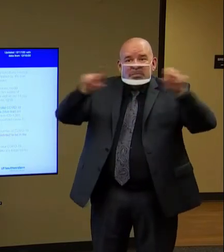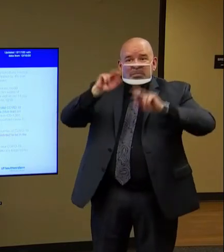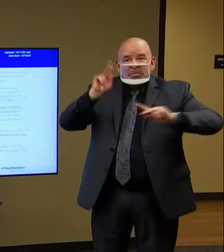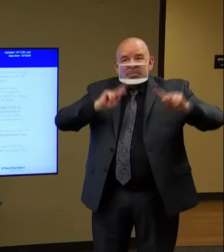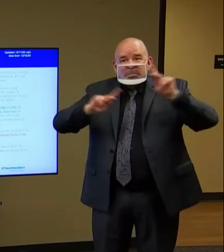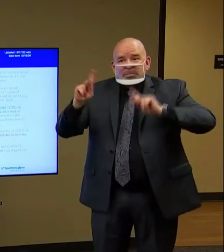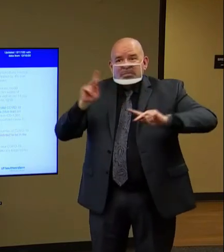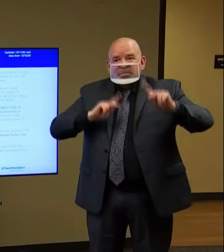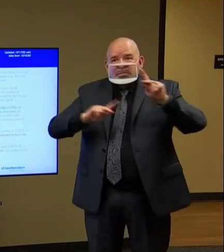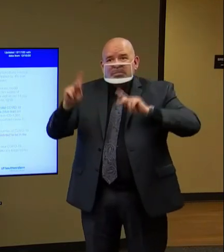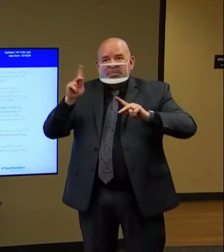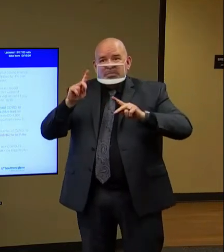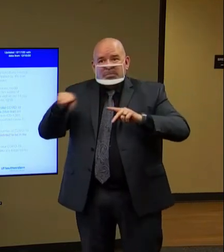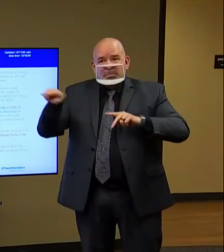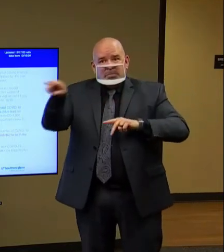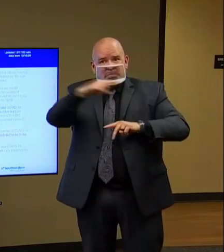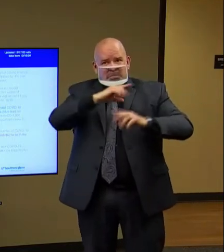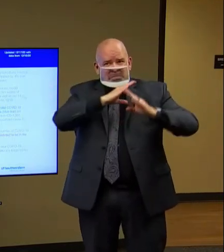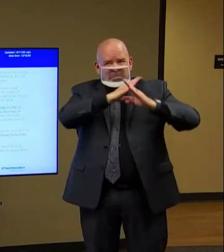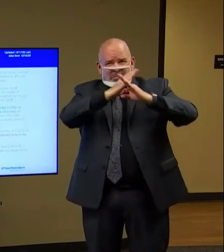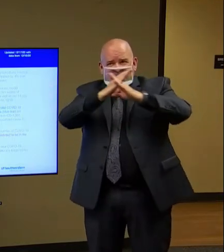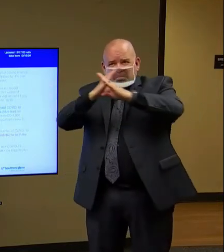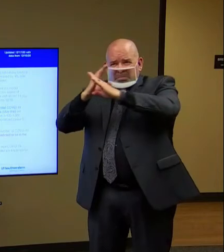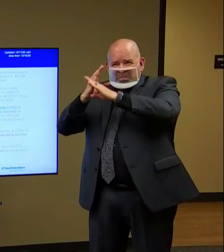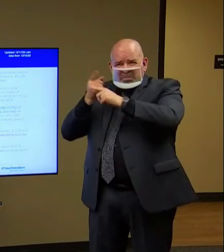getting the vaccine.